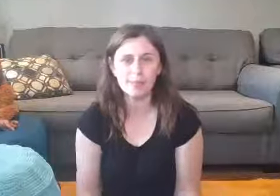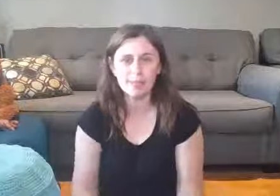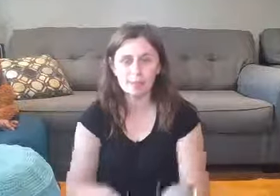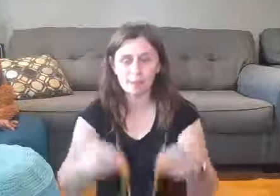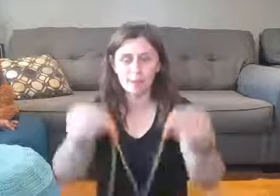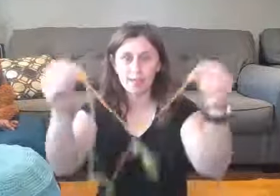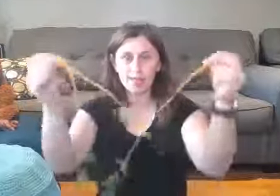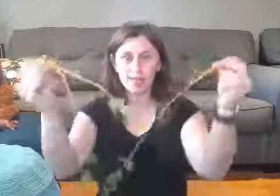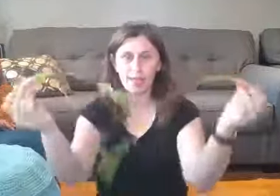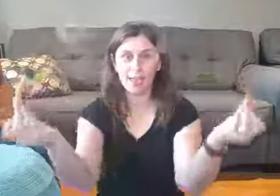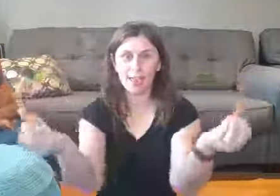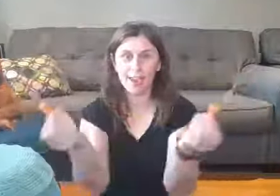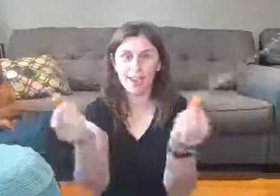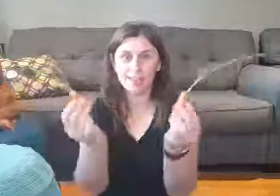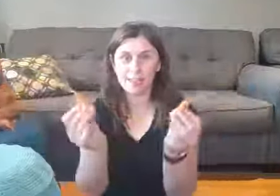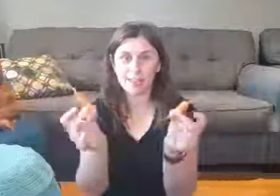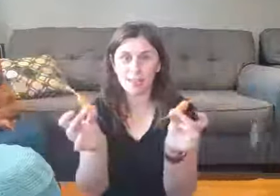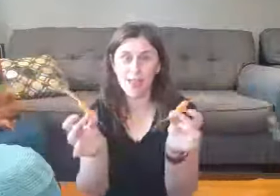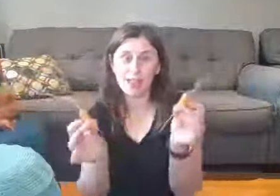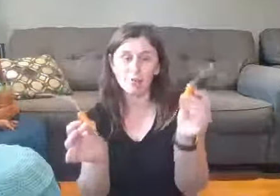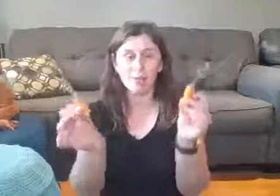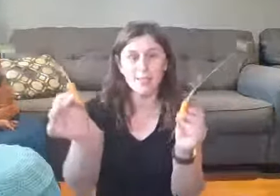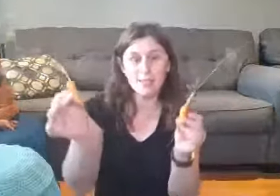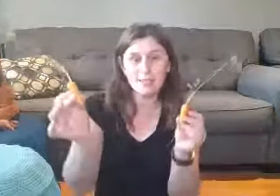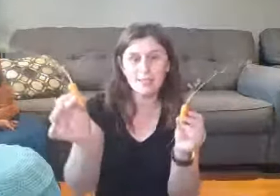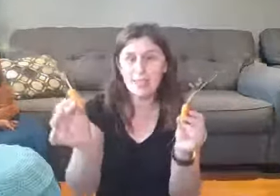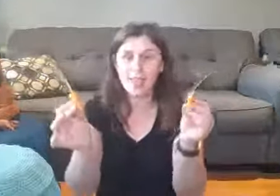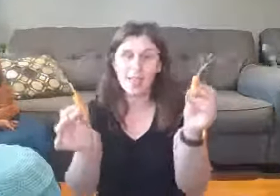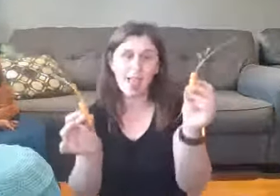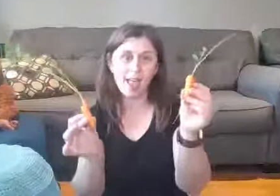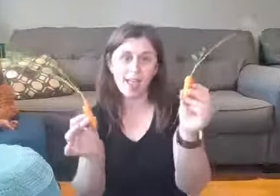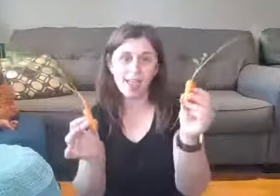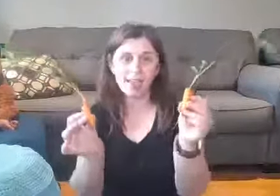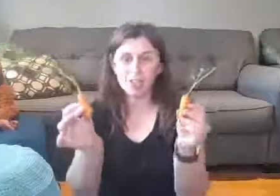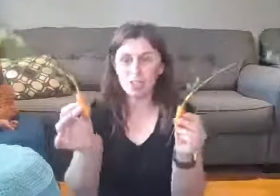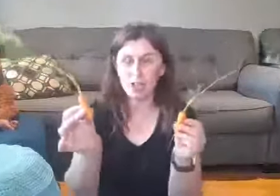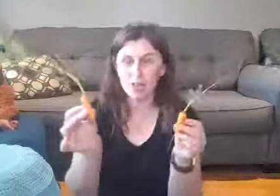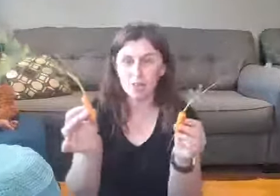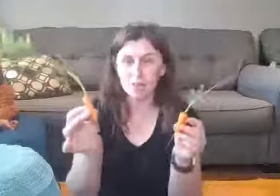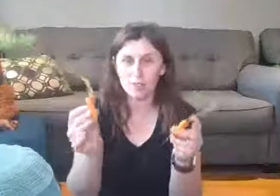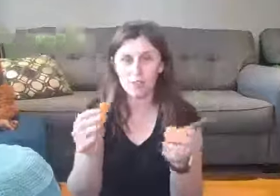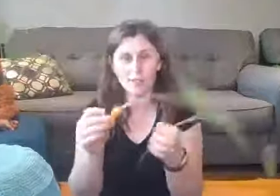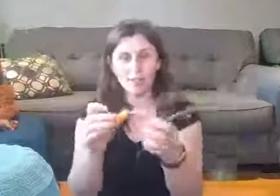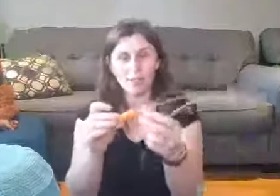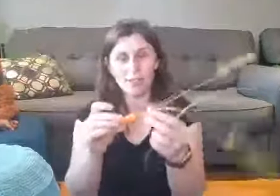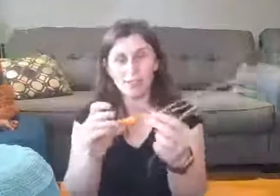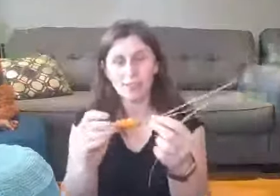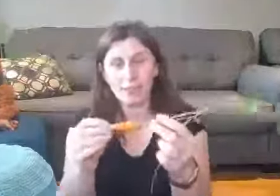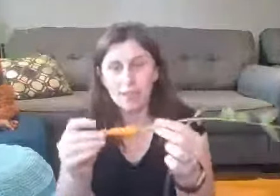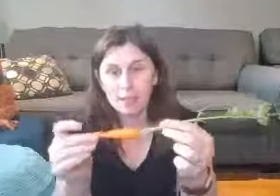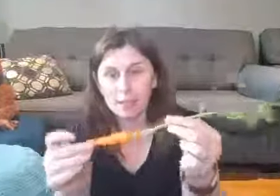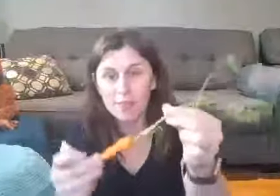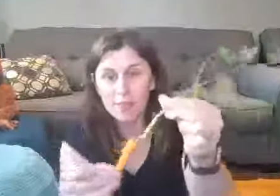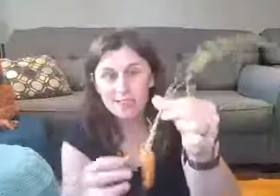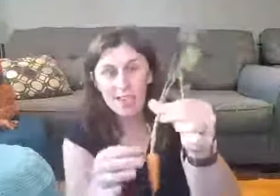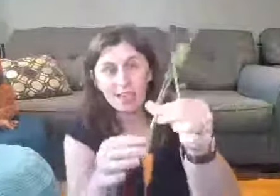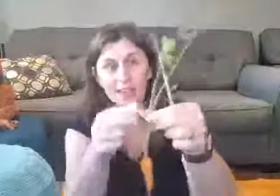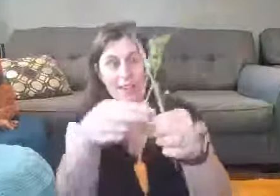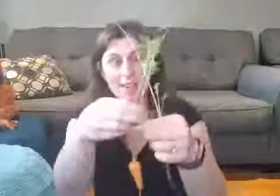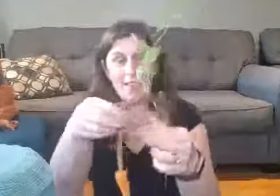some carrots out. And we dance and shout. So these carrots came